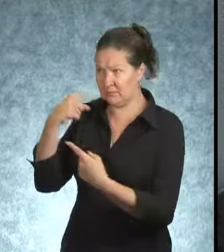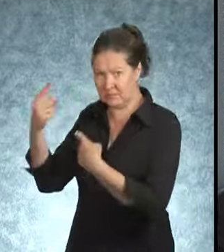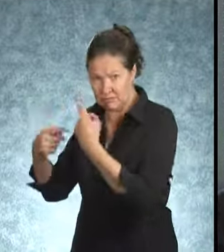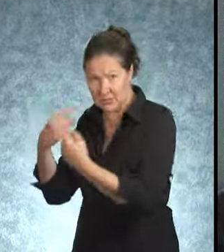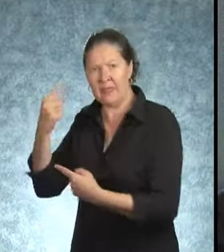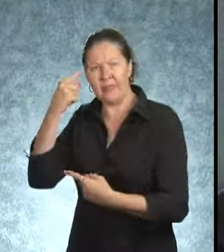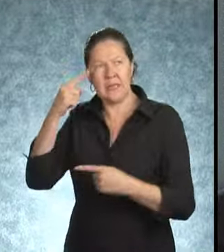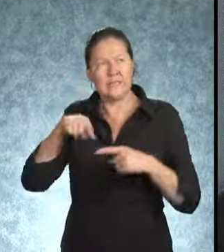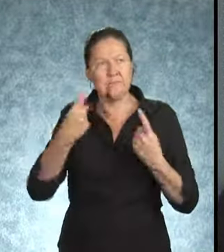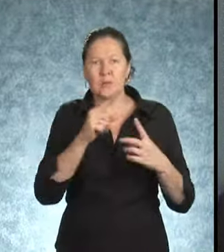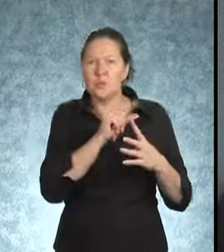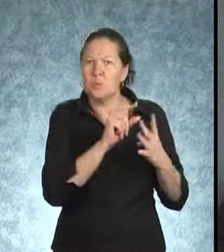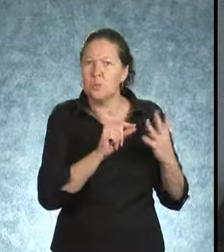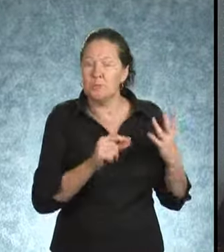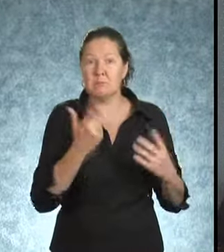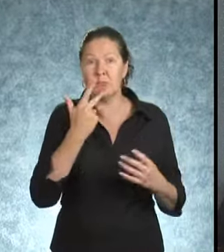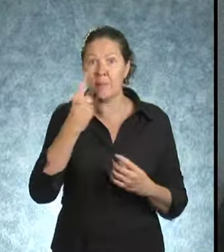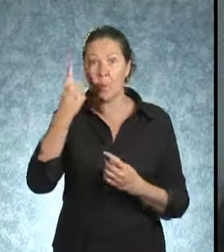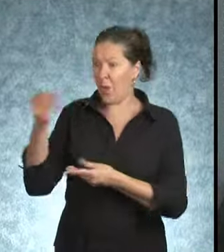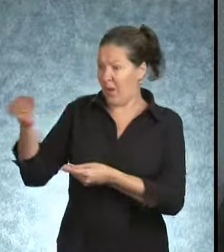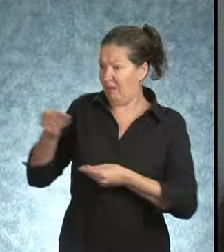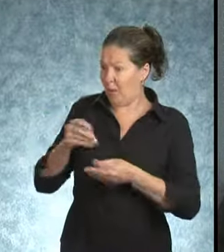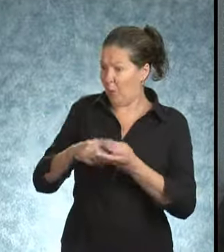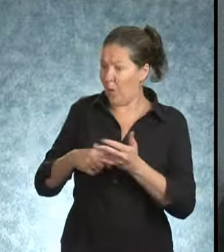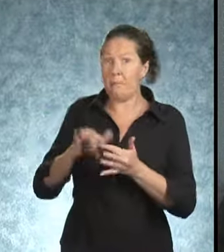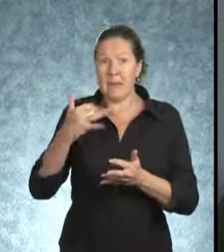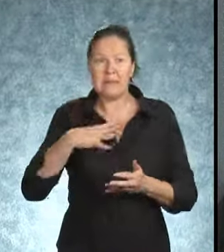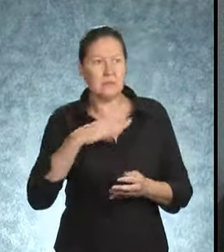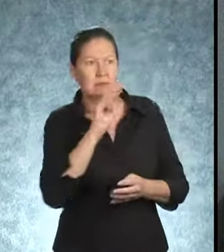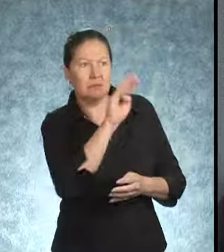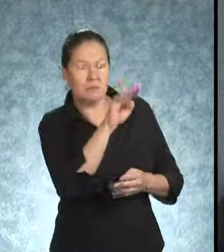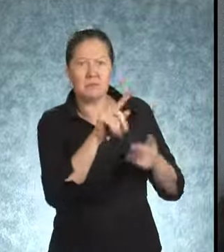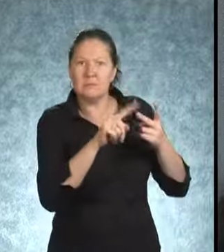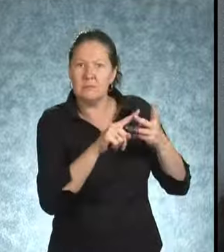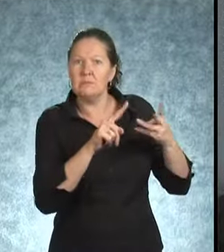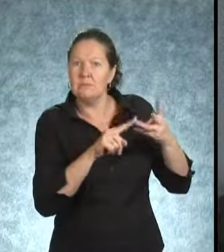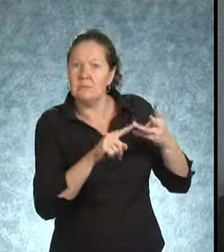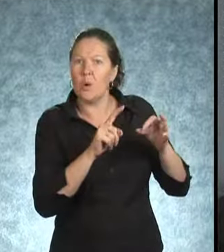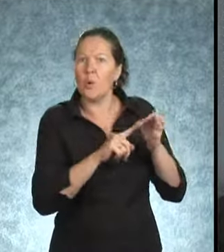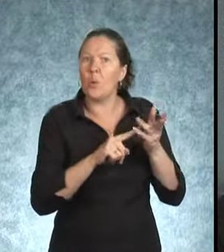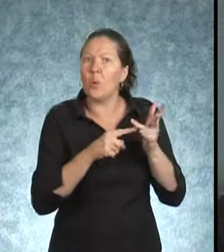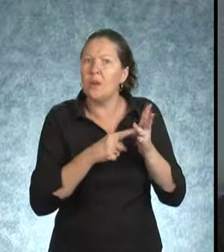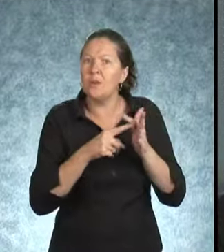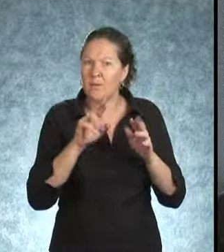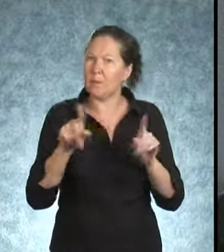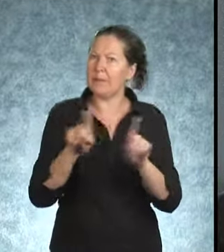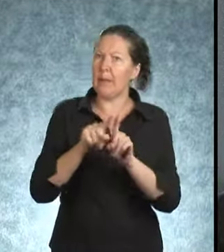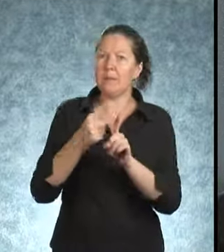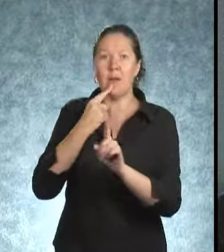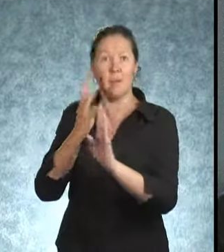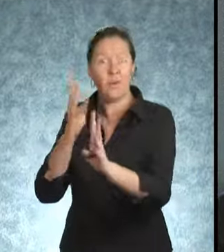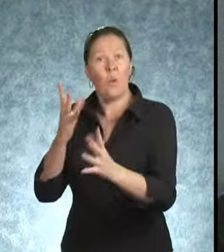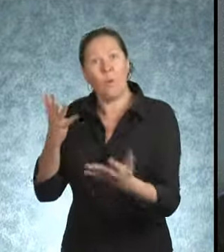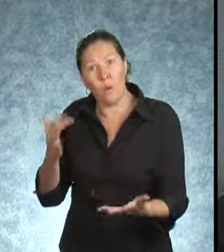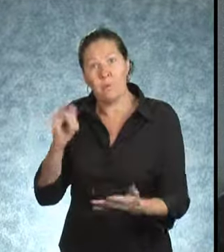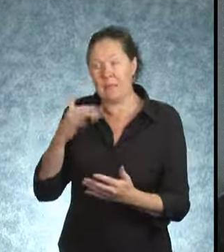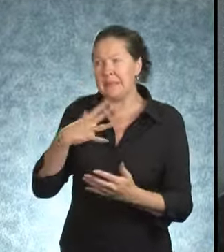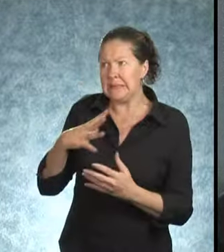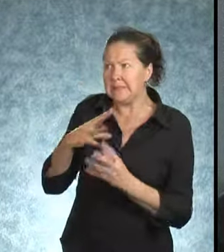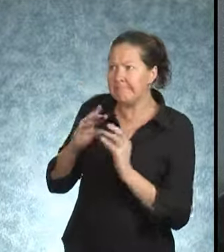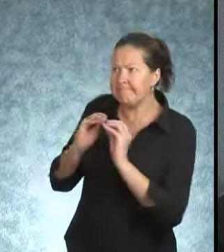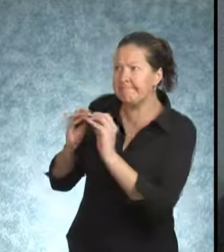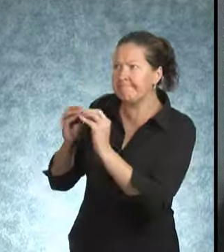other options. If it's one quote, you might need to obtain a number of quotes for the same product, or you might need to actually begin